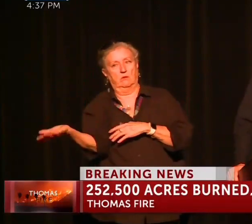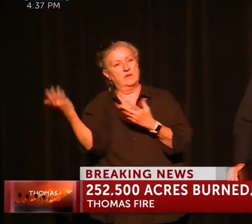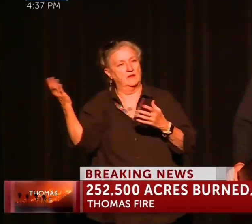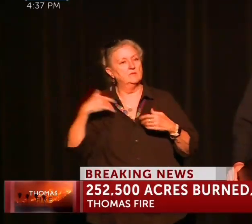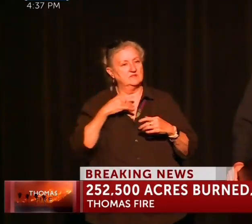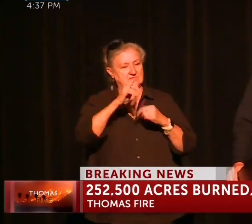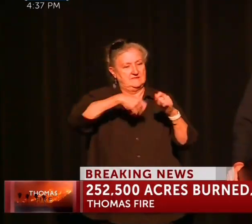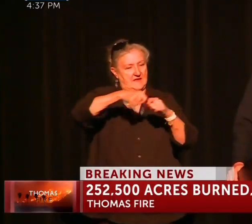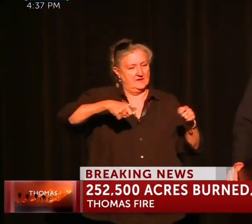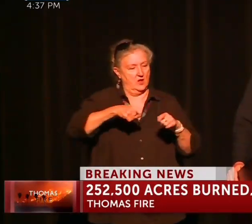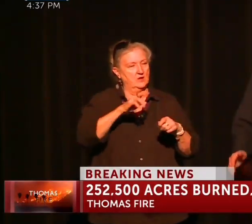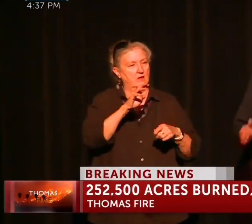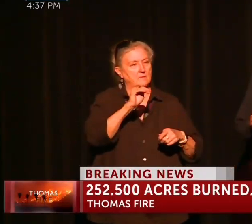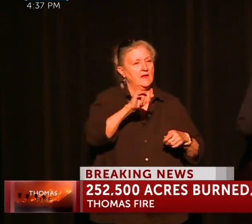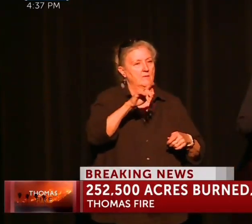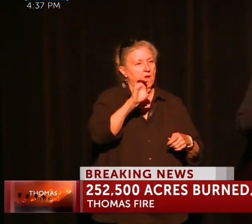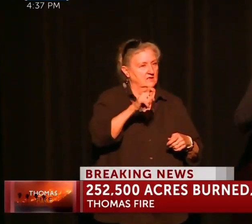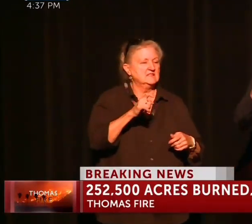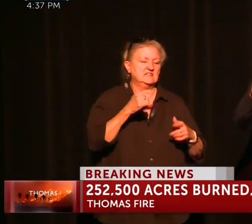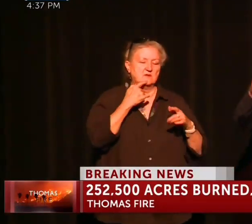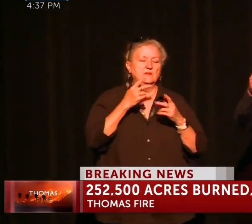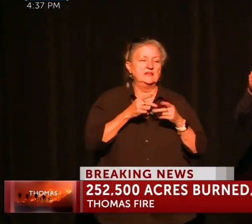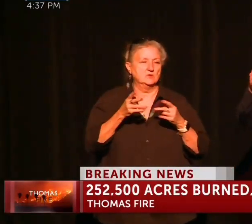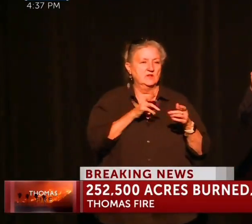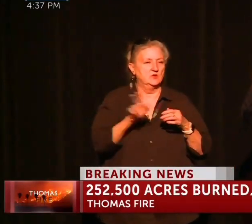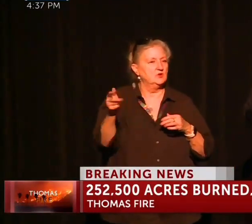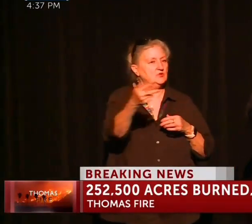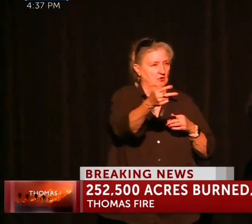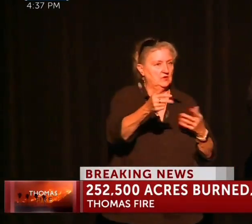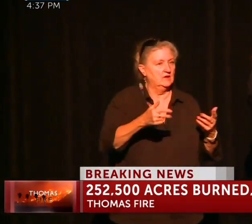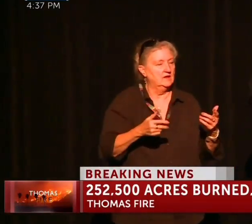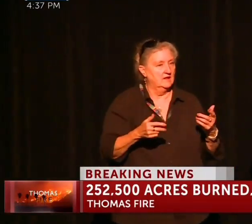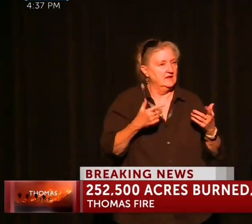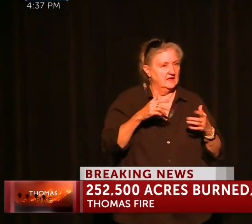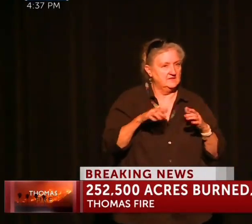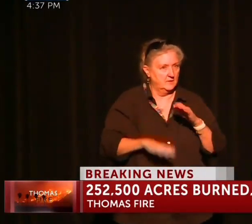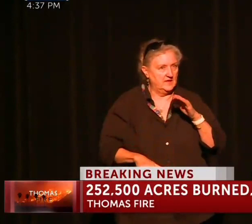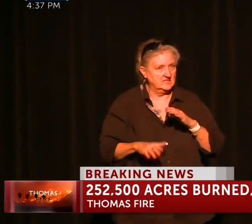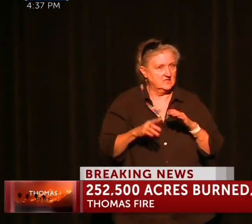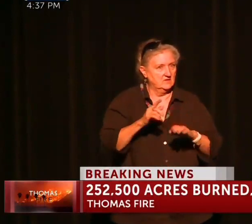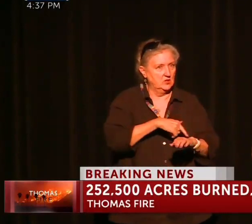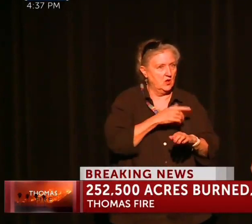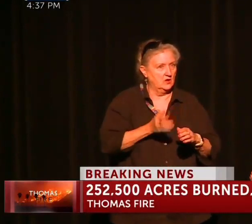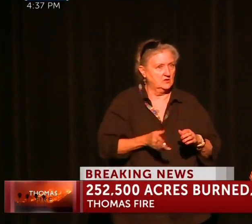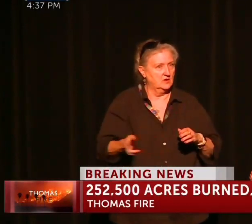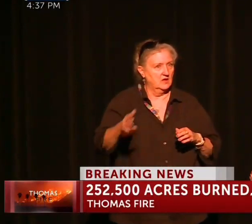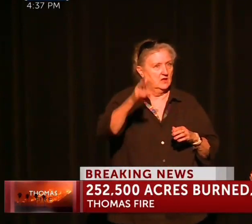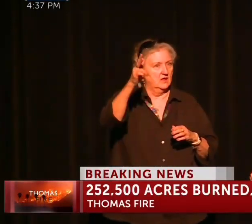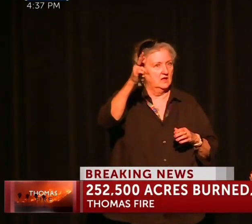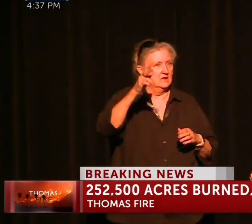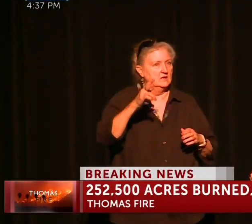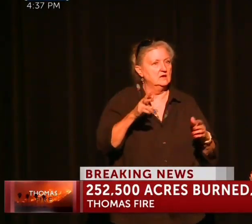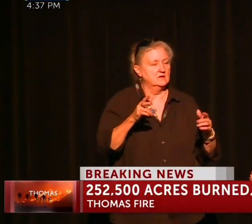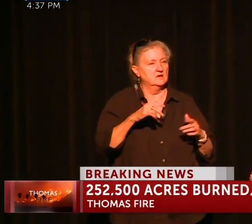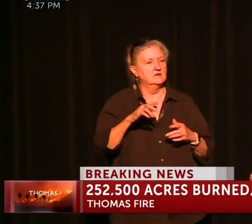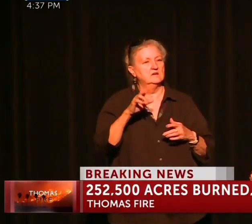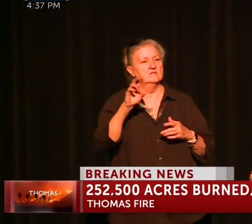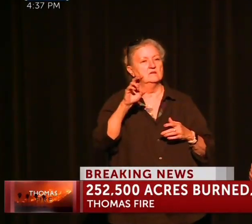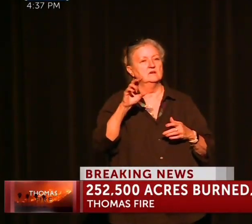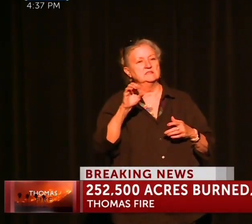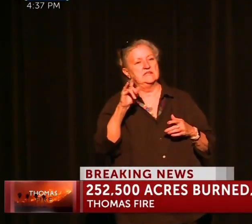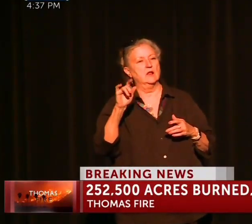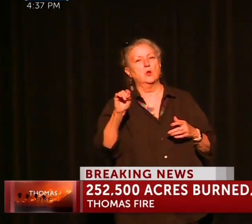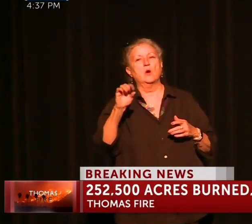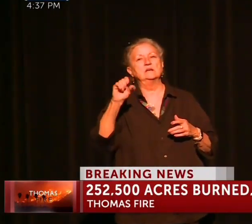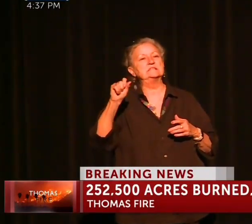your mailbox, I'm sure it's just a place for them to turn. Are you at the, is it at the base of a long driveway or an access road? Okay, so